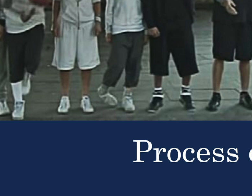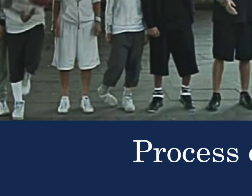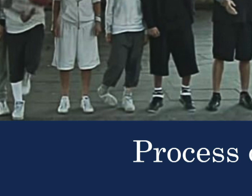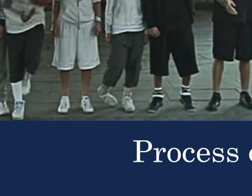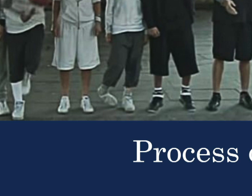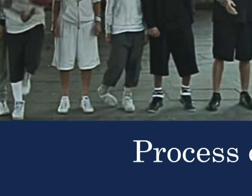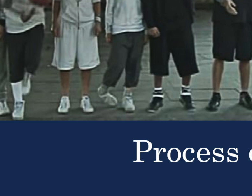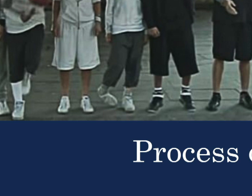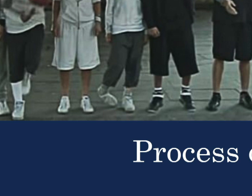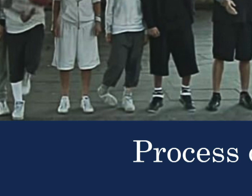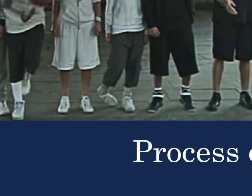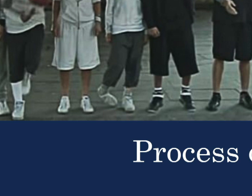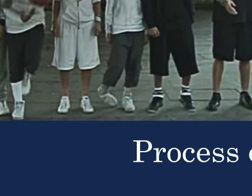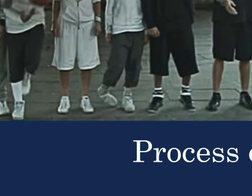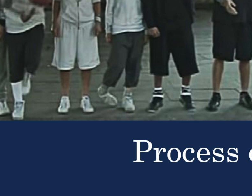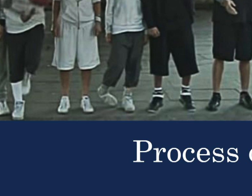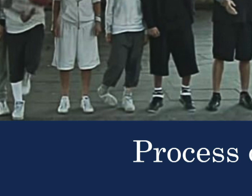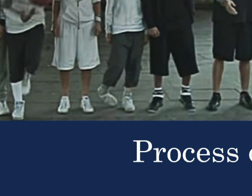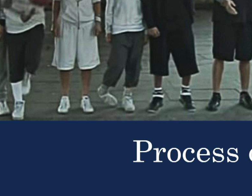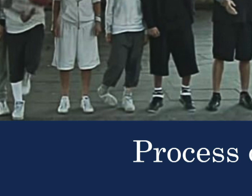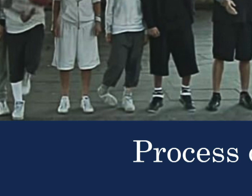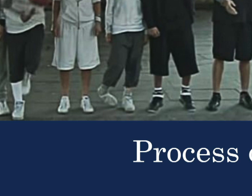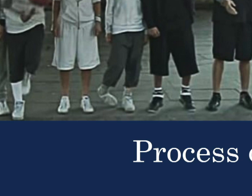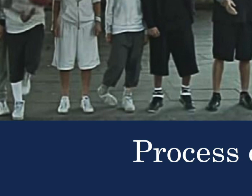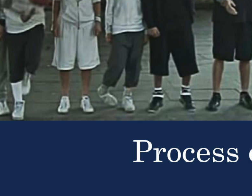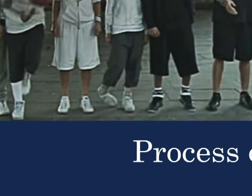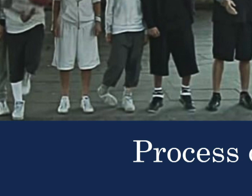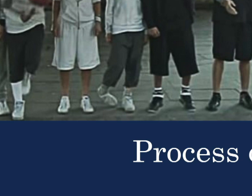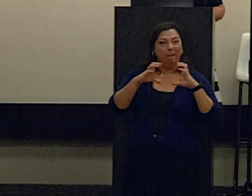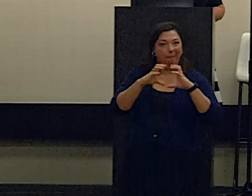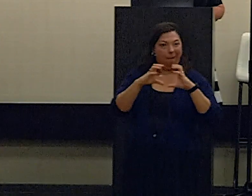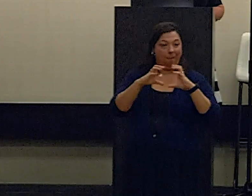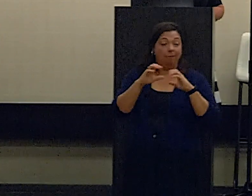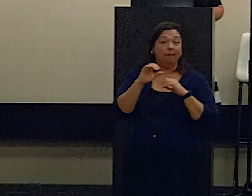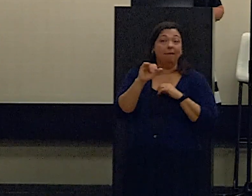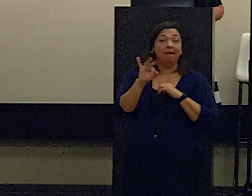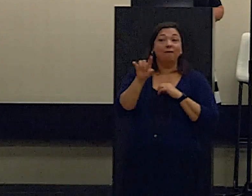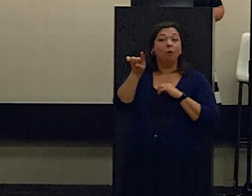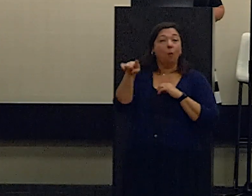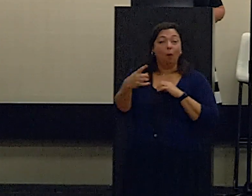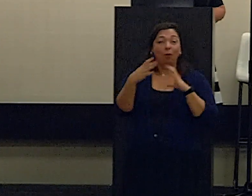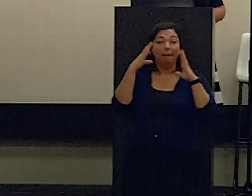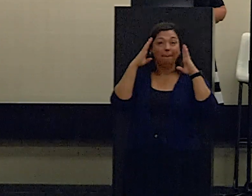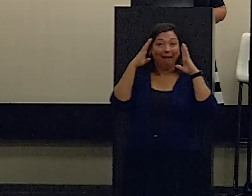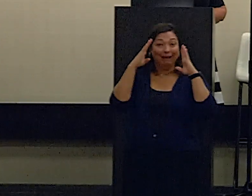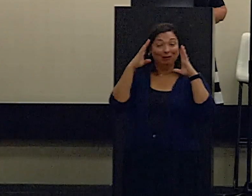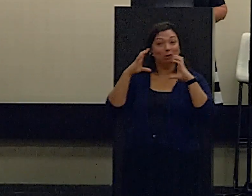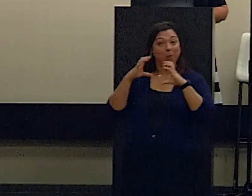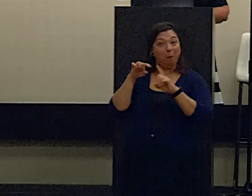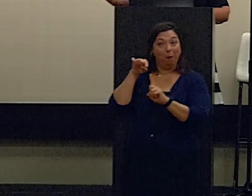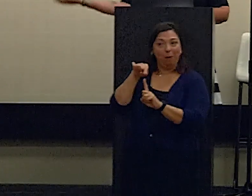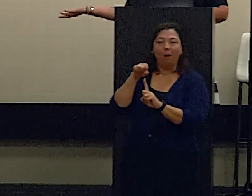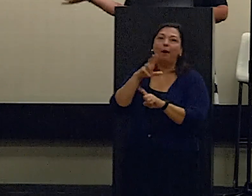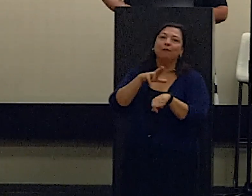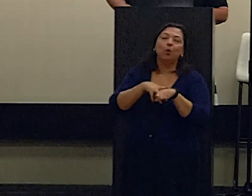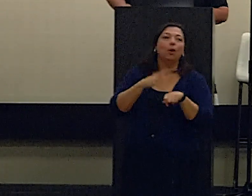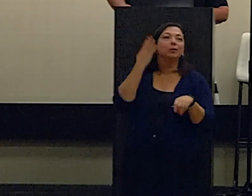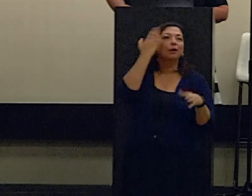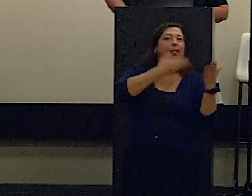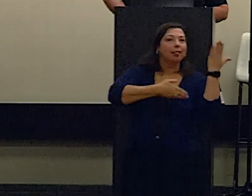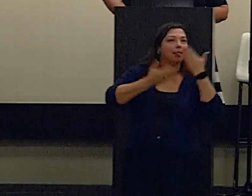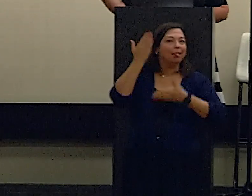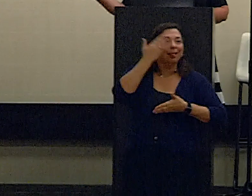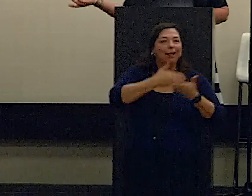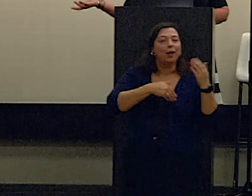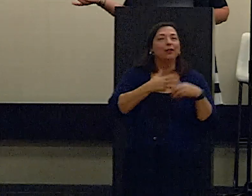you're selecting to pay attention to that ball. So if you are only paying attention to the ball, of course you're going to miss the really